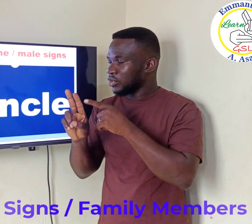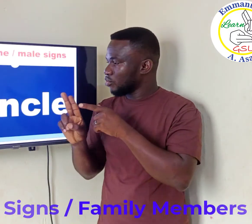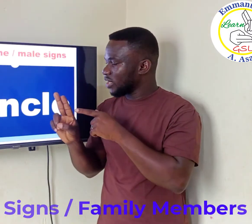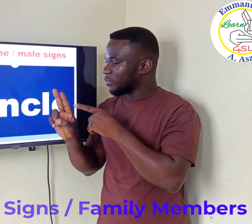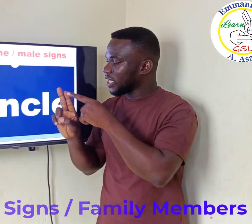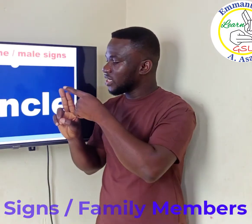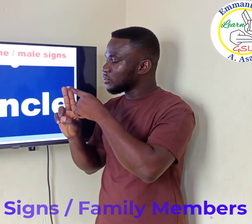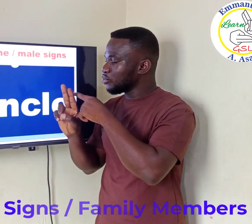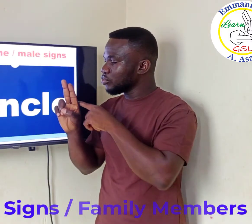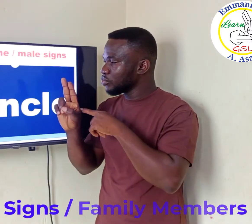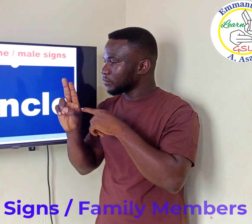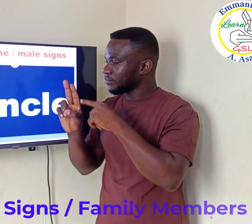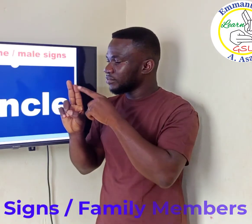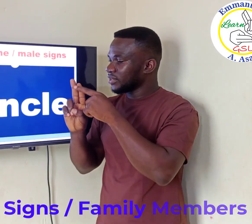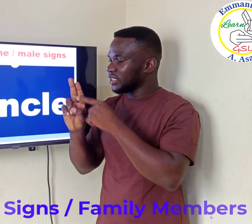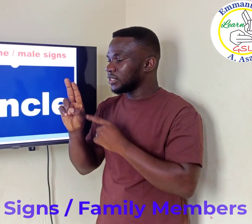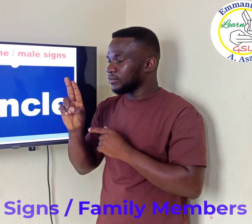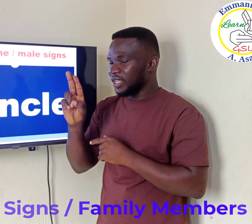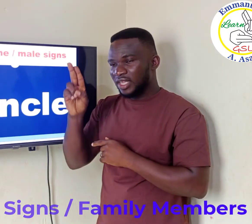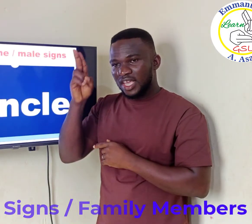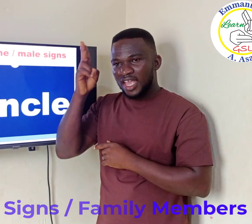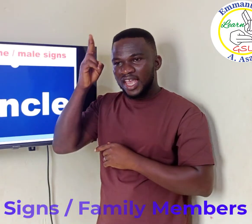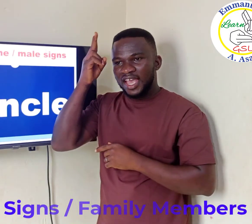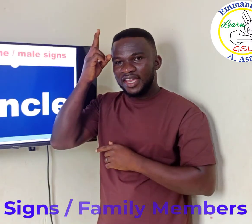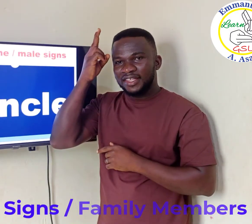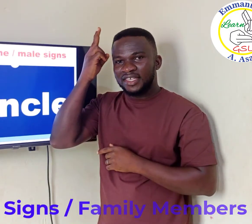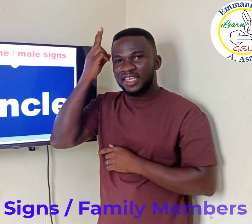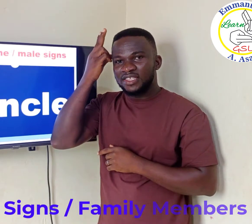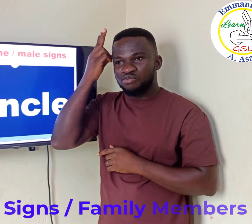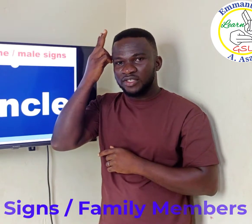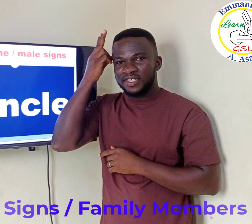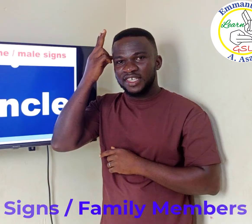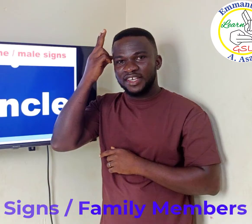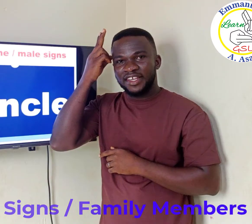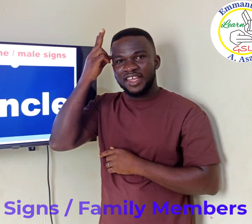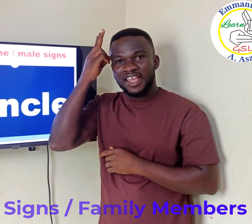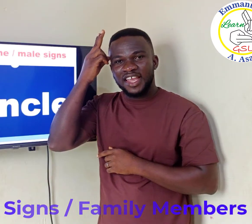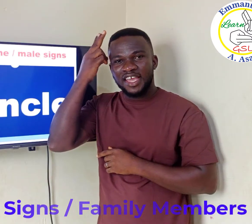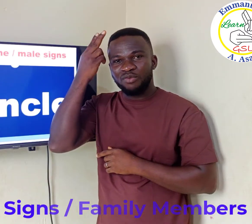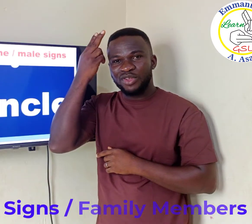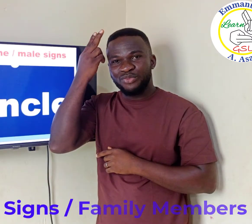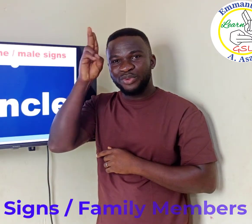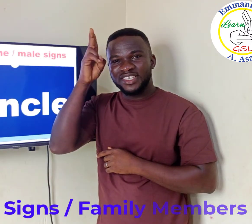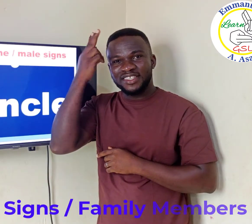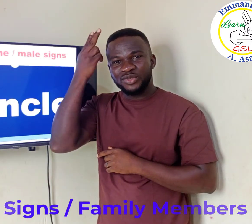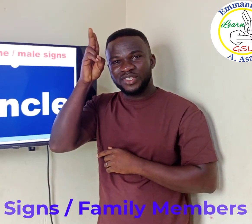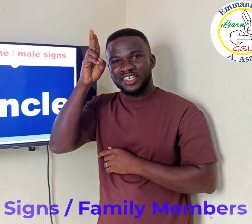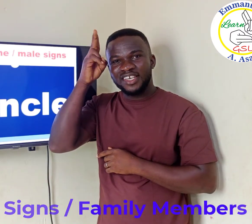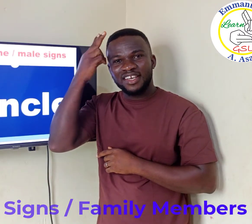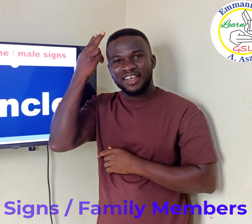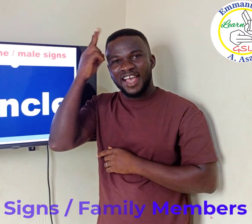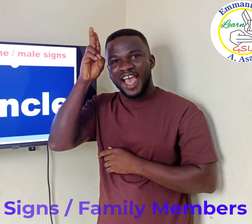we are picking the U this way, and the sign is brought here, and we rotate it to say